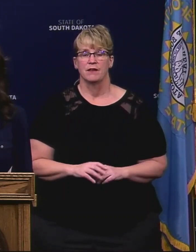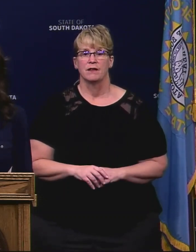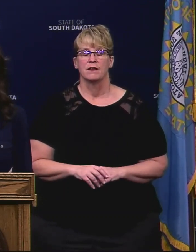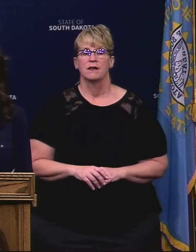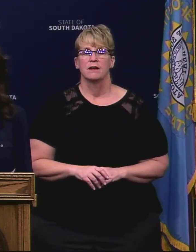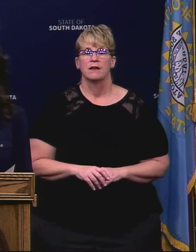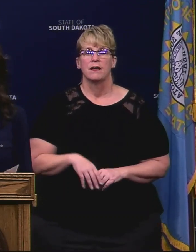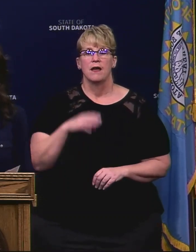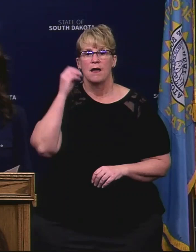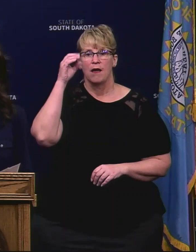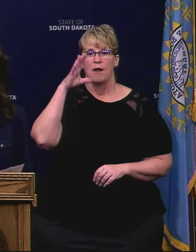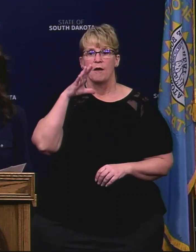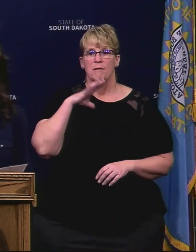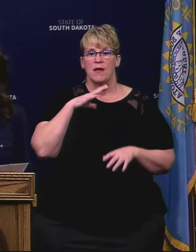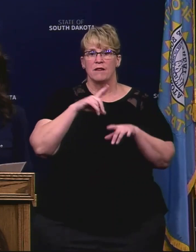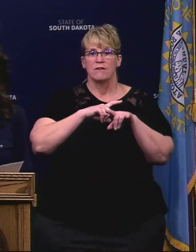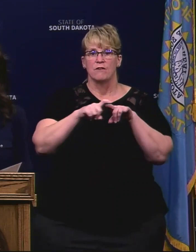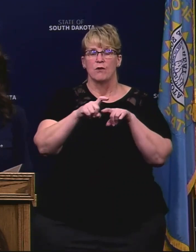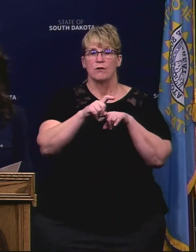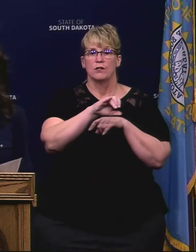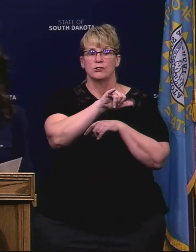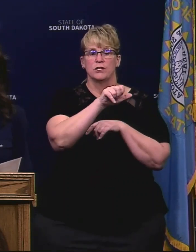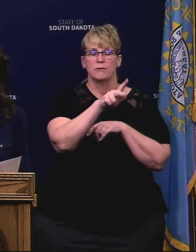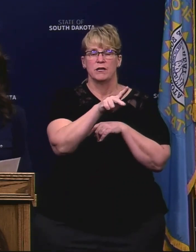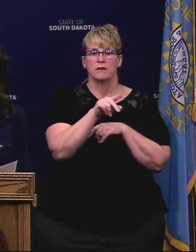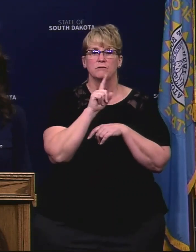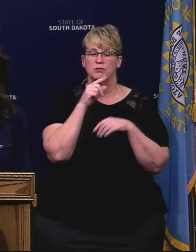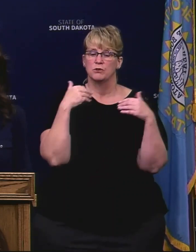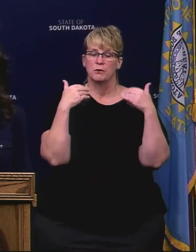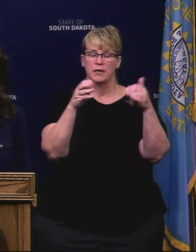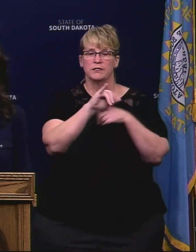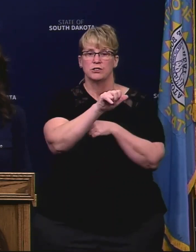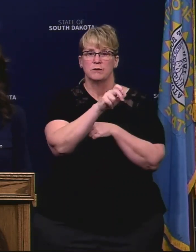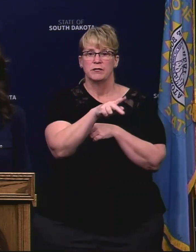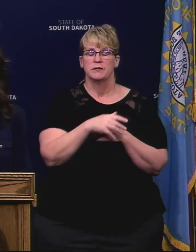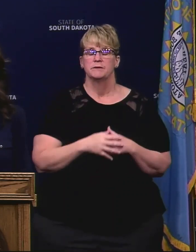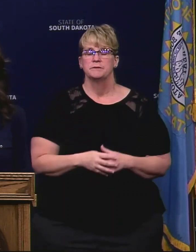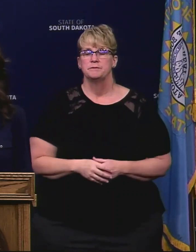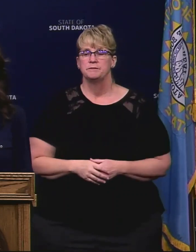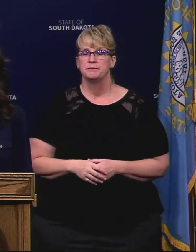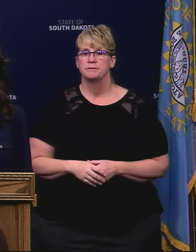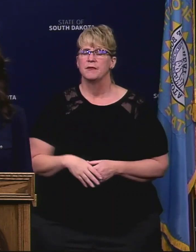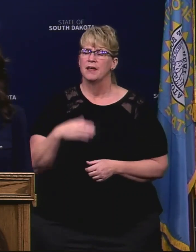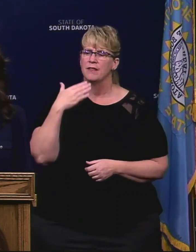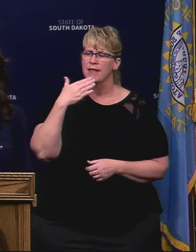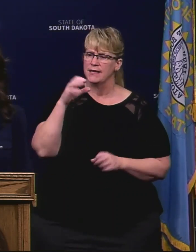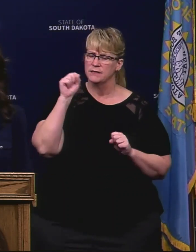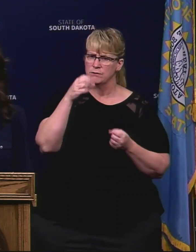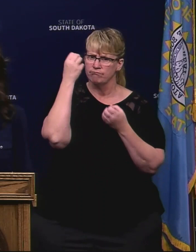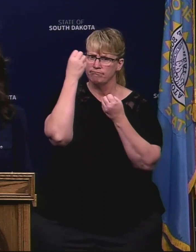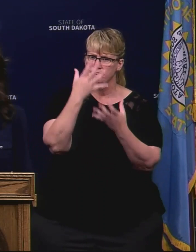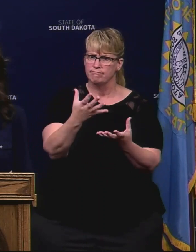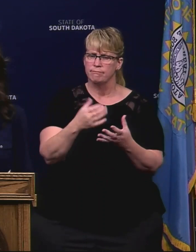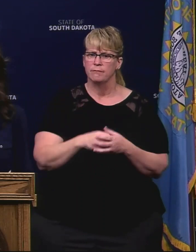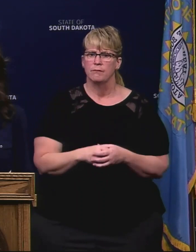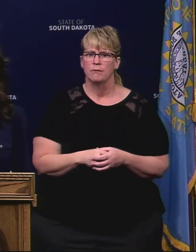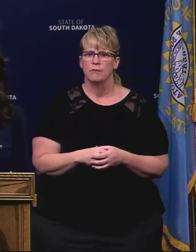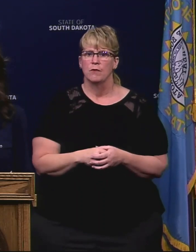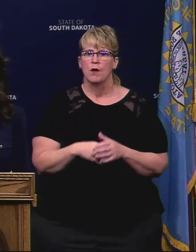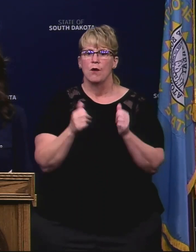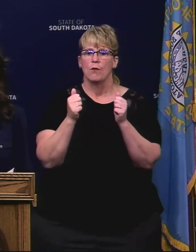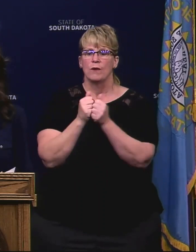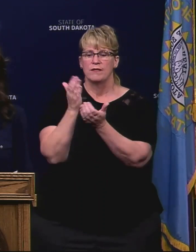Governor JP from KORN News Radio. Sure, go ahead, JP. Thanks. Can you give us an update on the